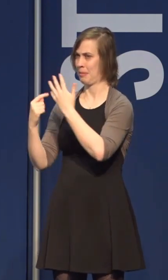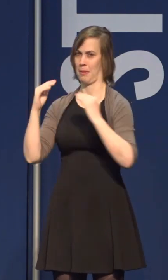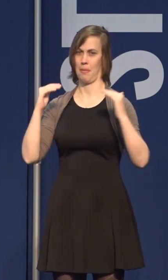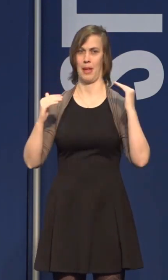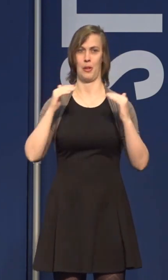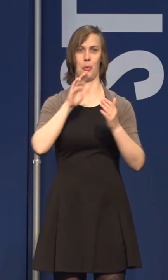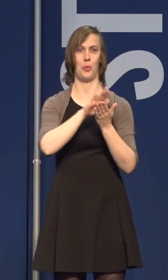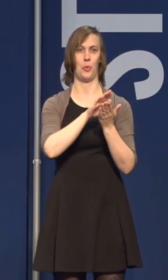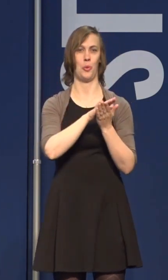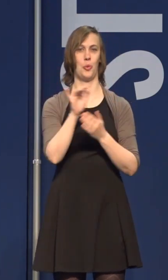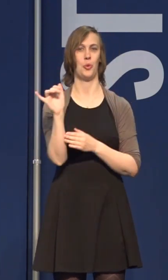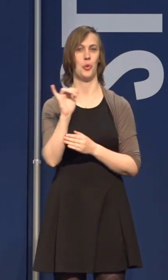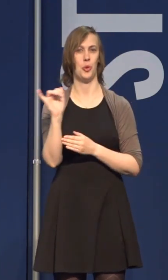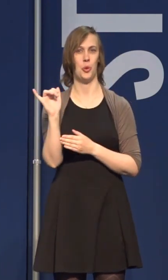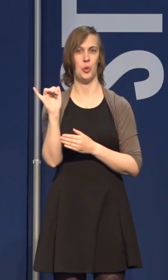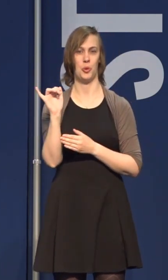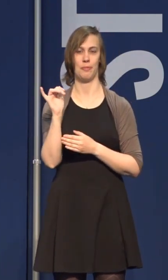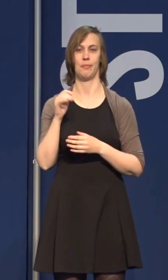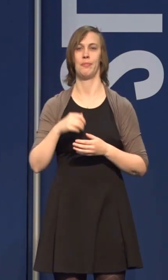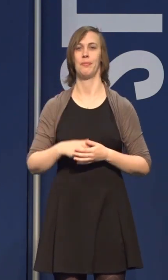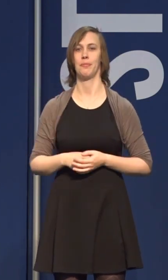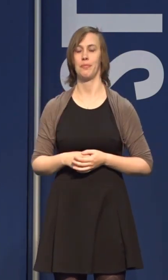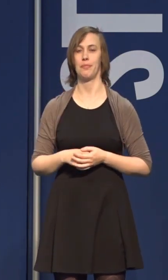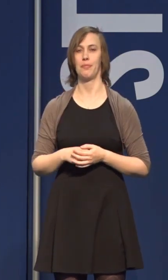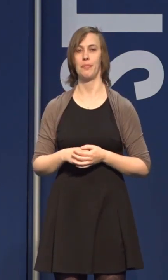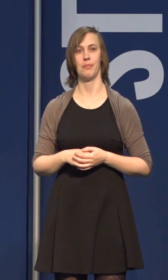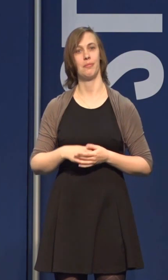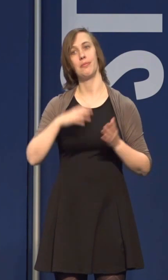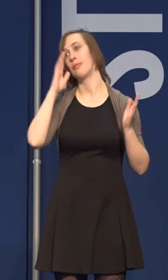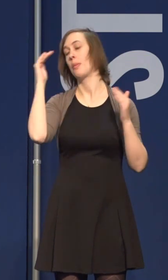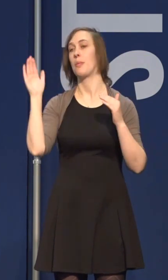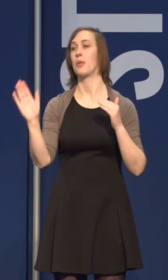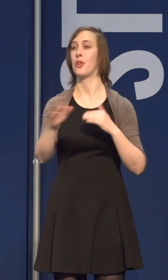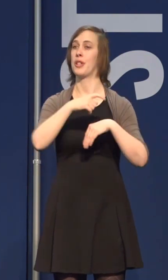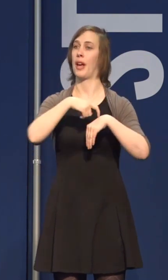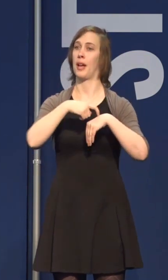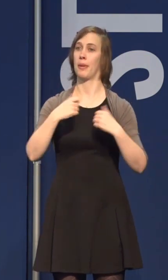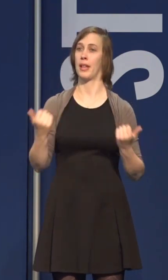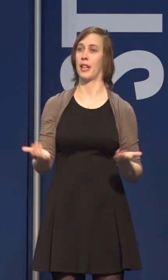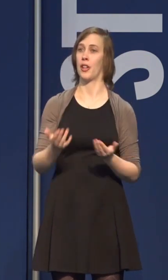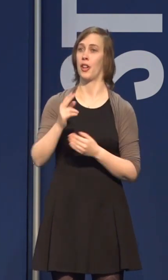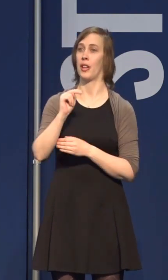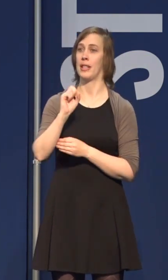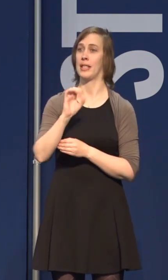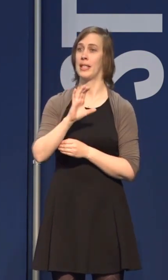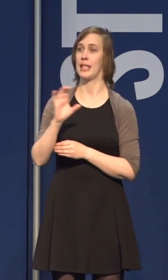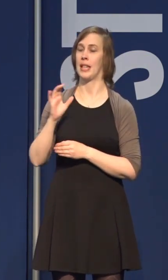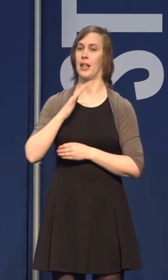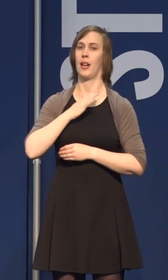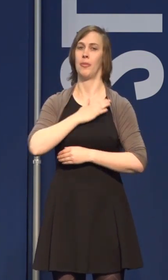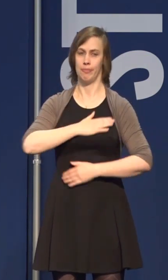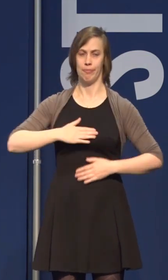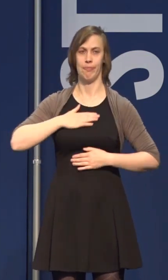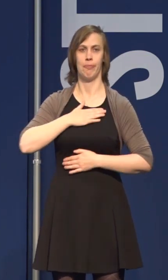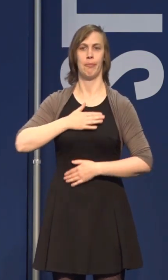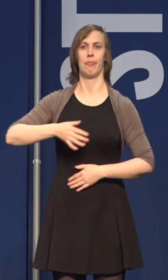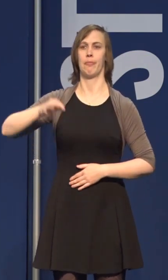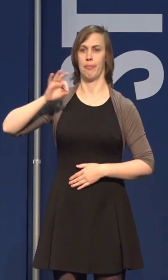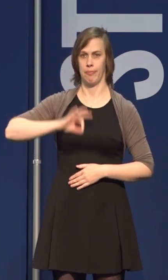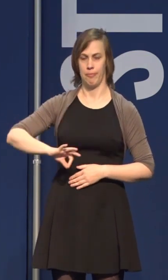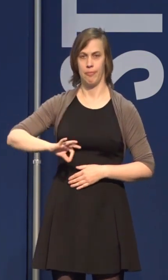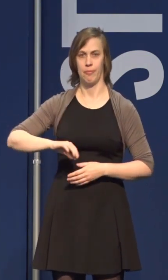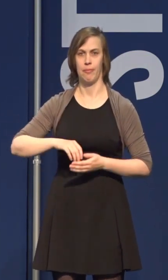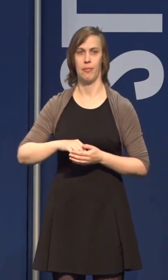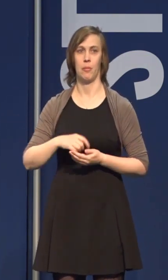have reached your goal. I hope that your time at NSCC has been an enjoyable one and productive. We're